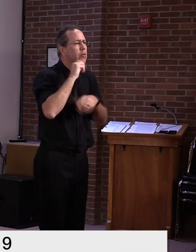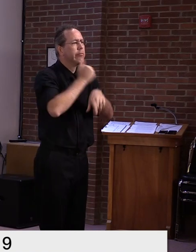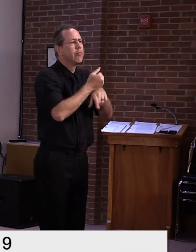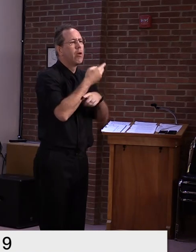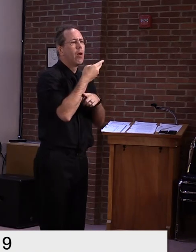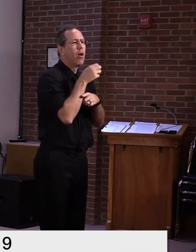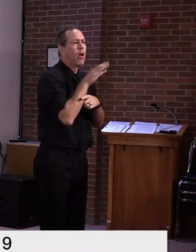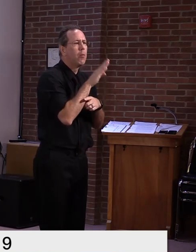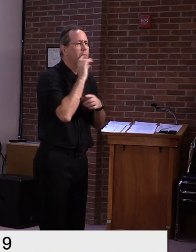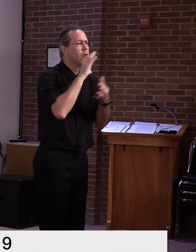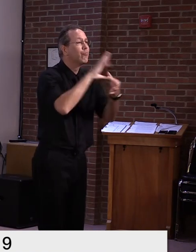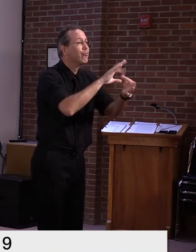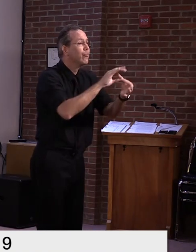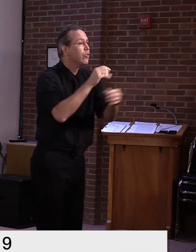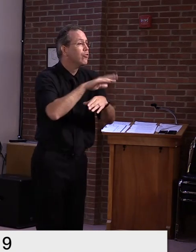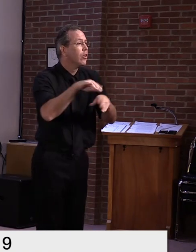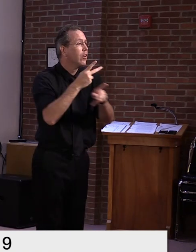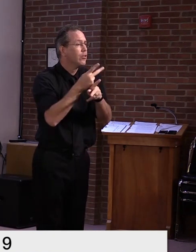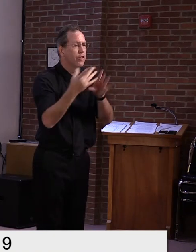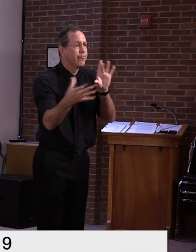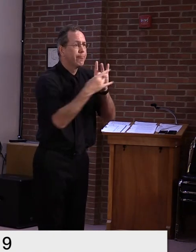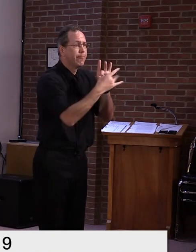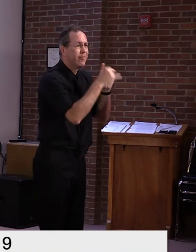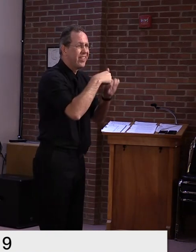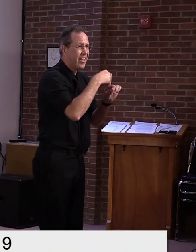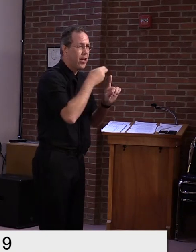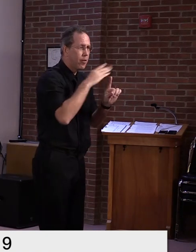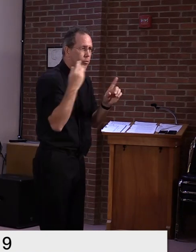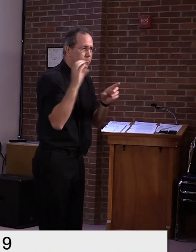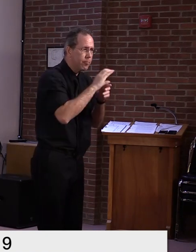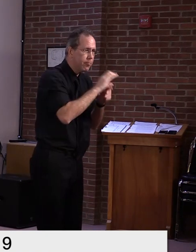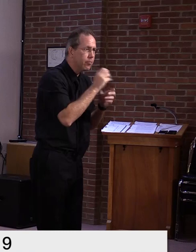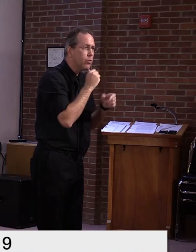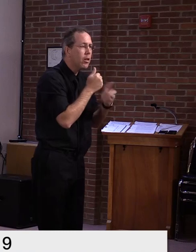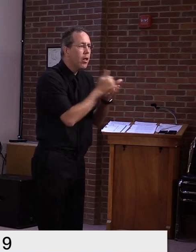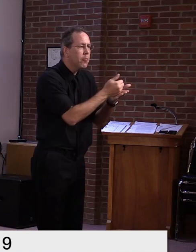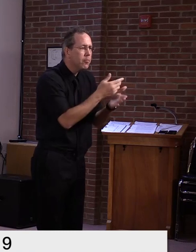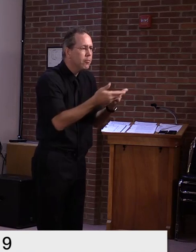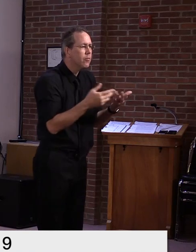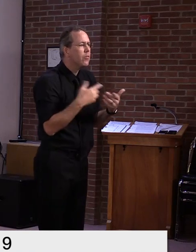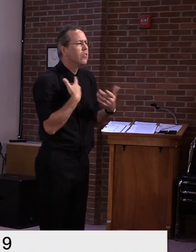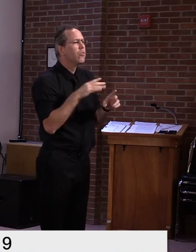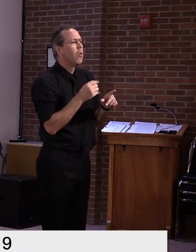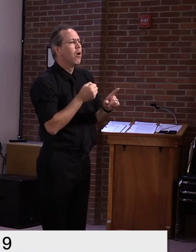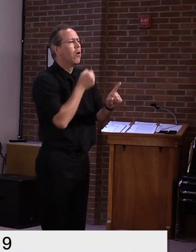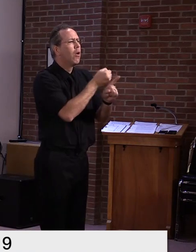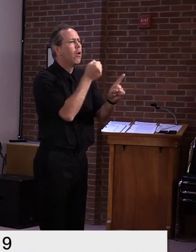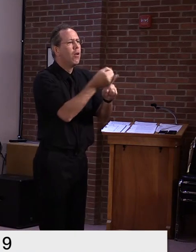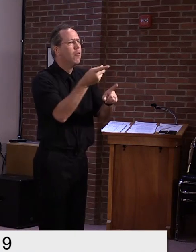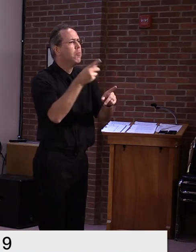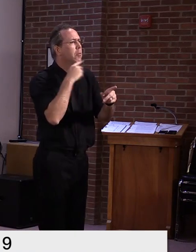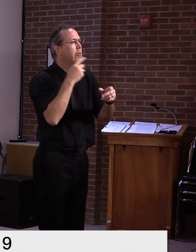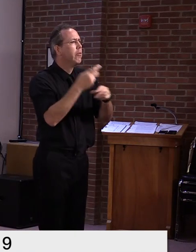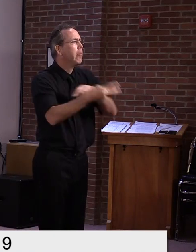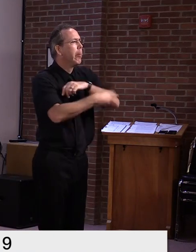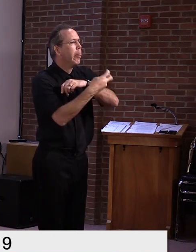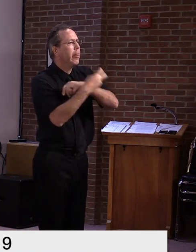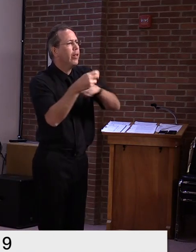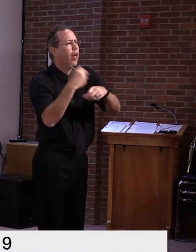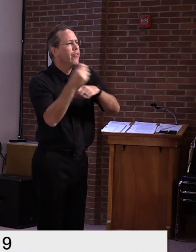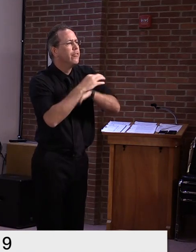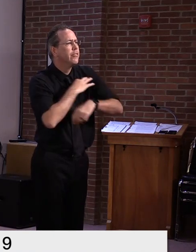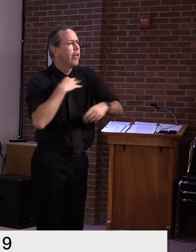be extremely careful not to destabilize the system that we've worked so hard to make sure is in